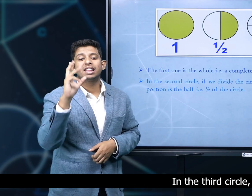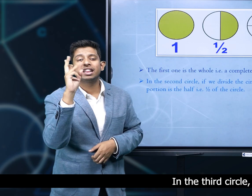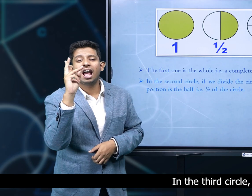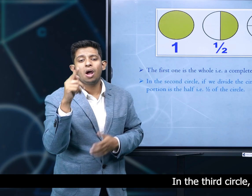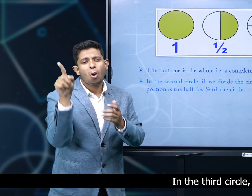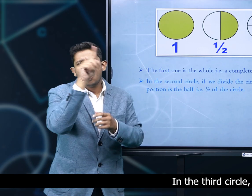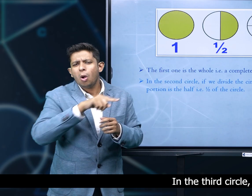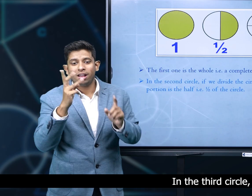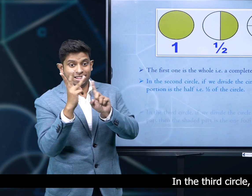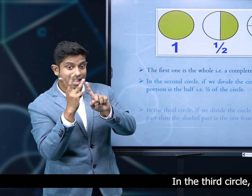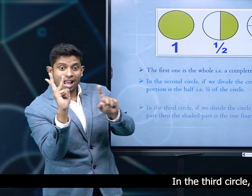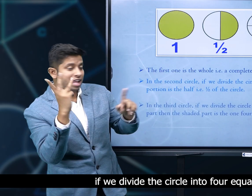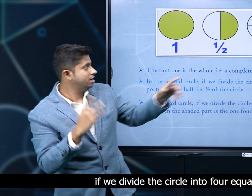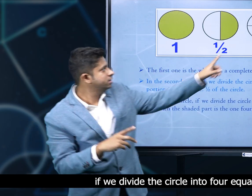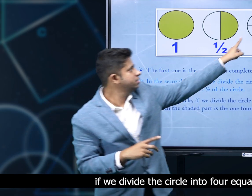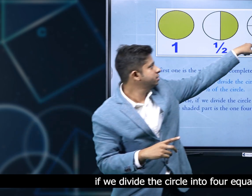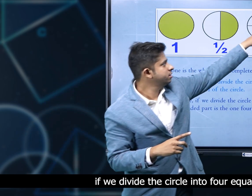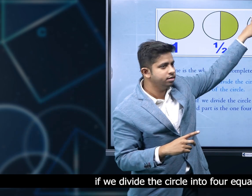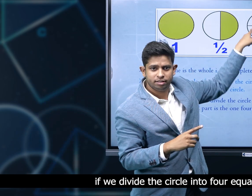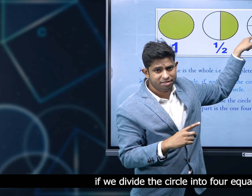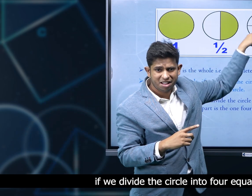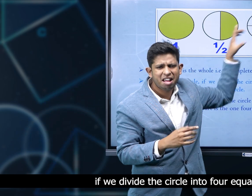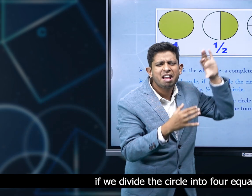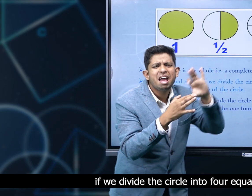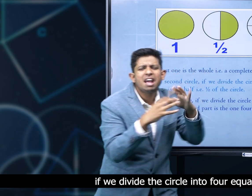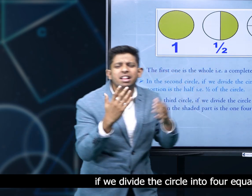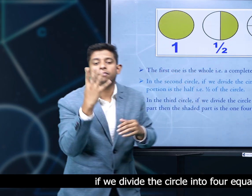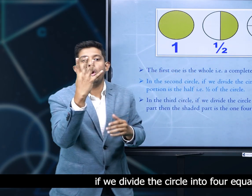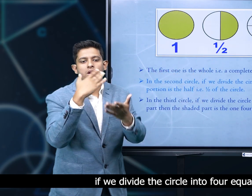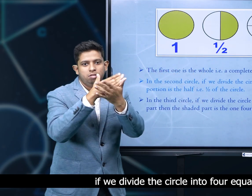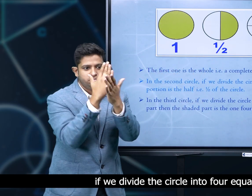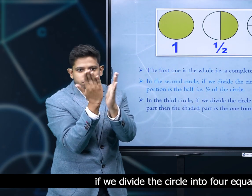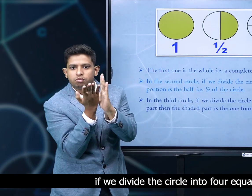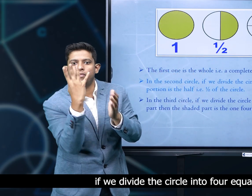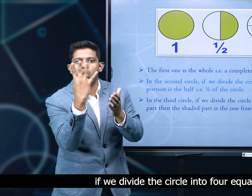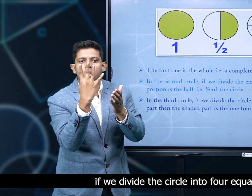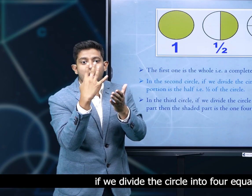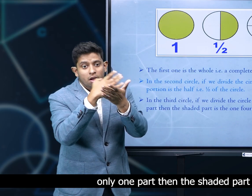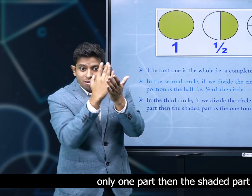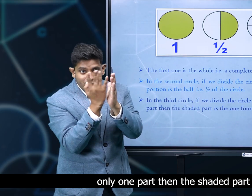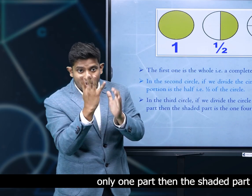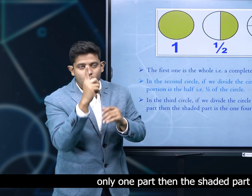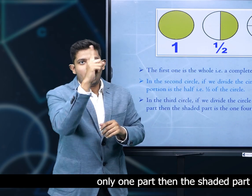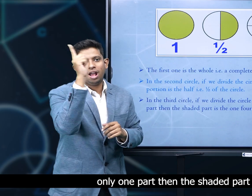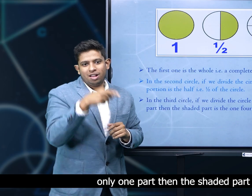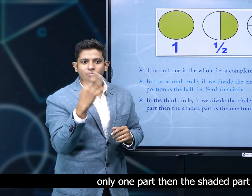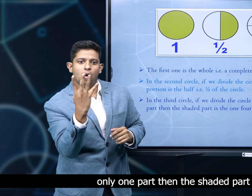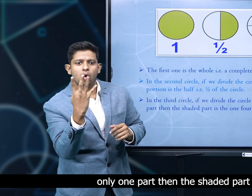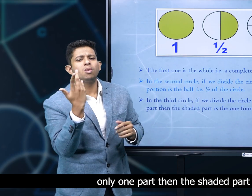In the third circle, if you divide the circle into 4 equal parts and shade only one part, then the